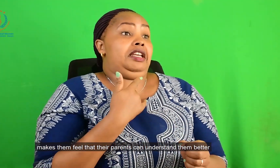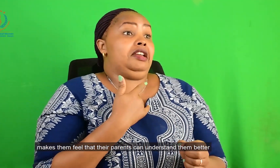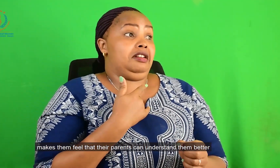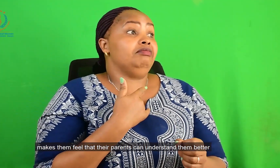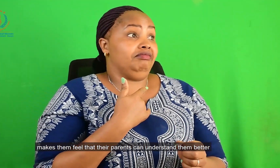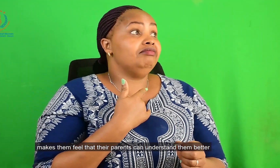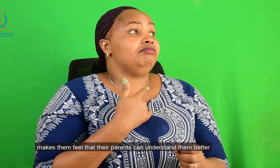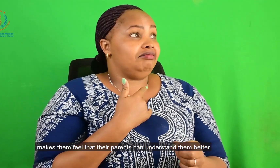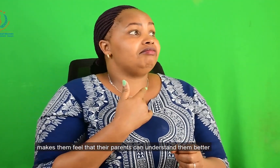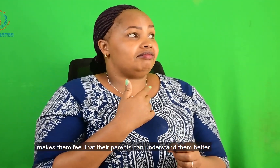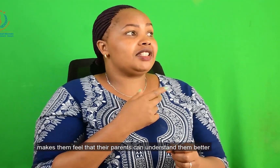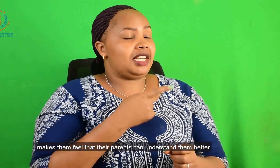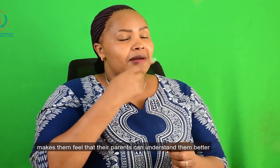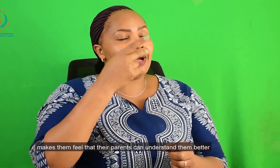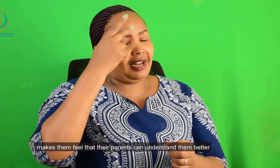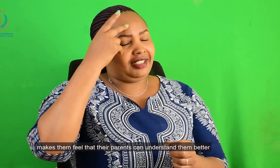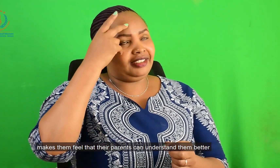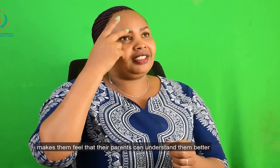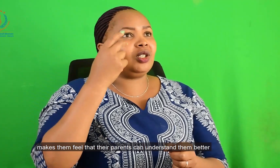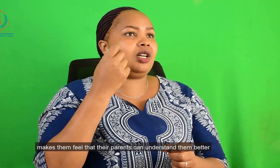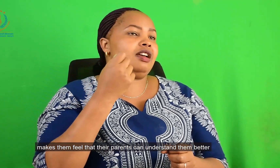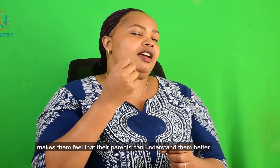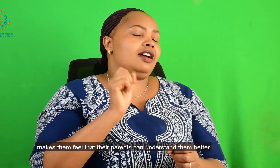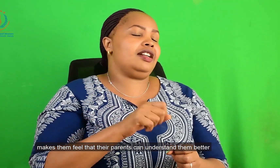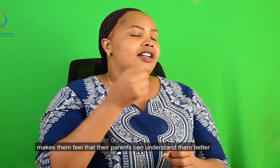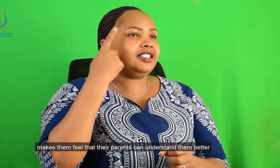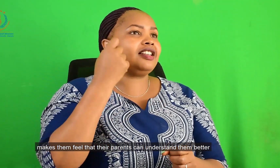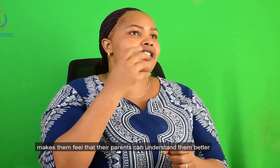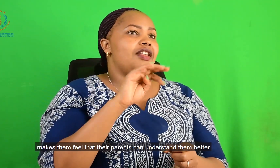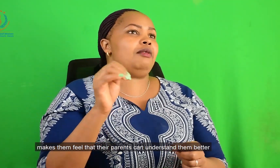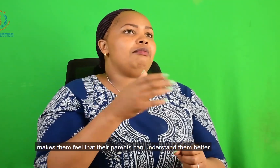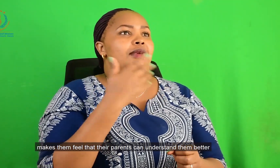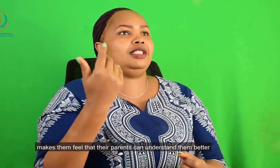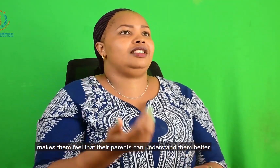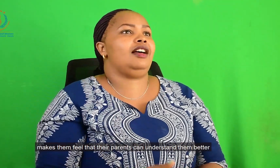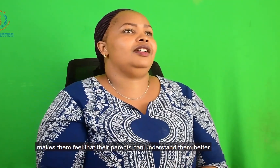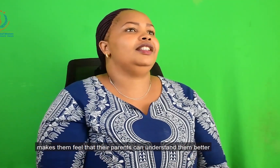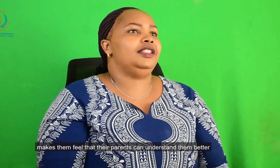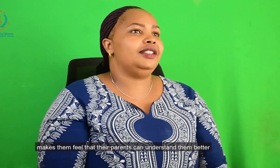feel that their parents can understand them better.